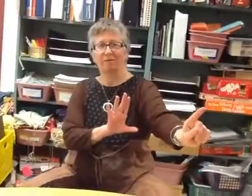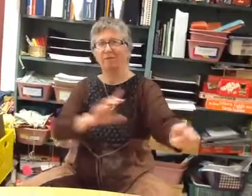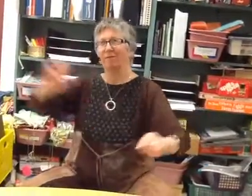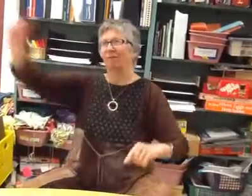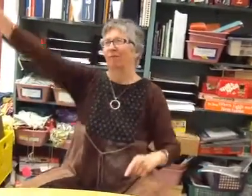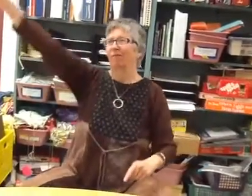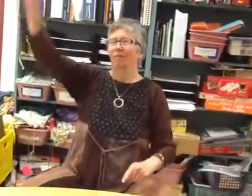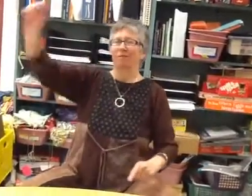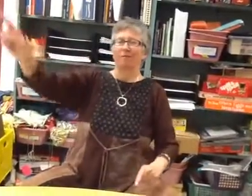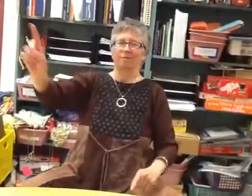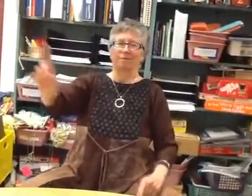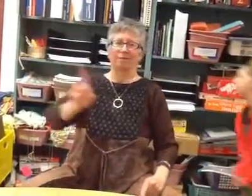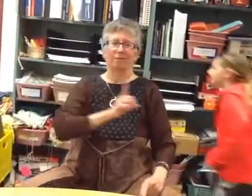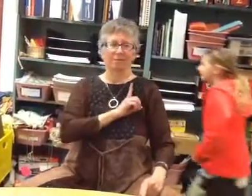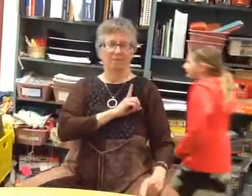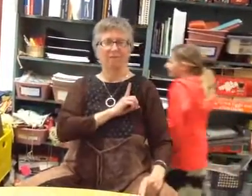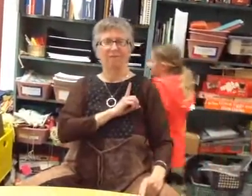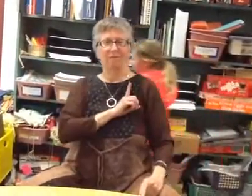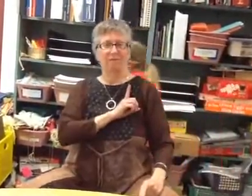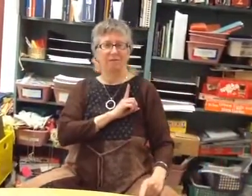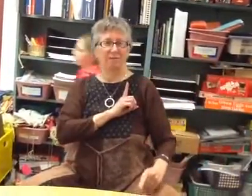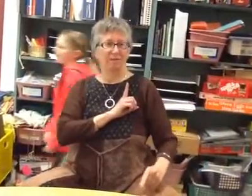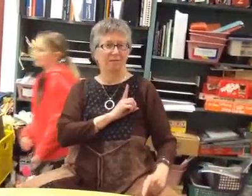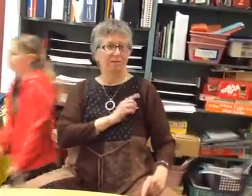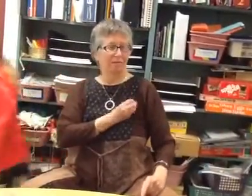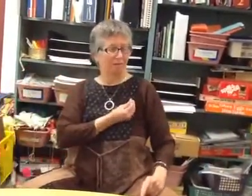bolt, your heart will glow.